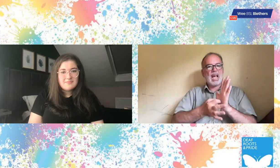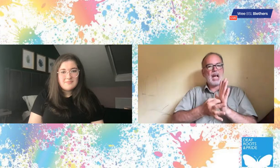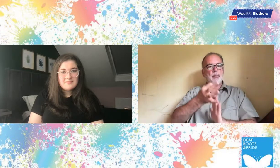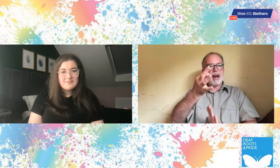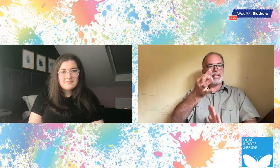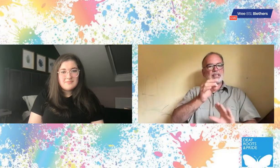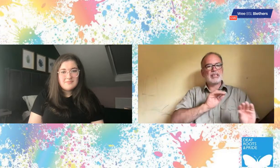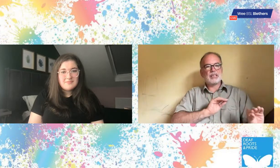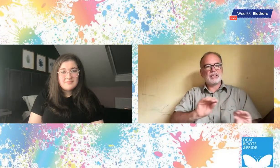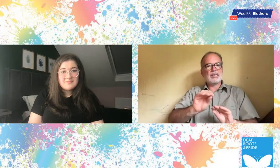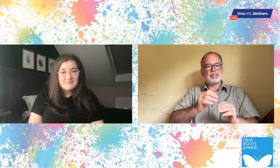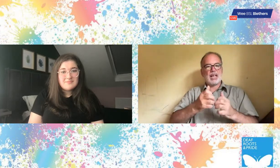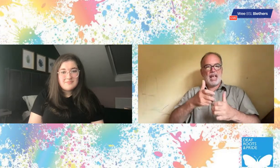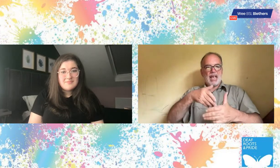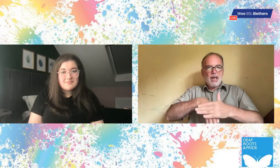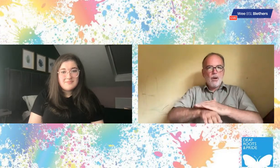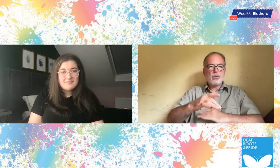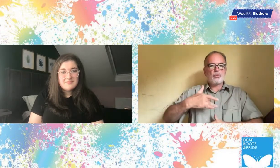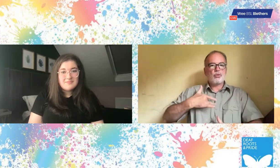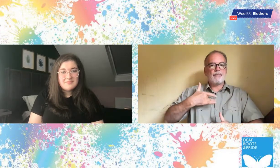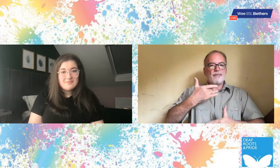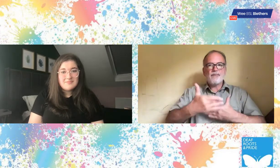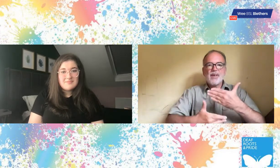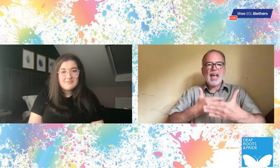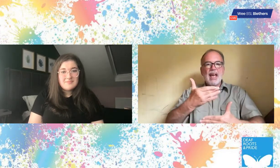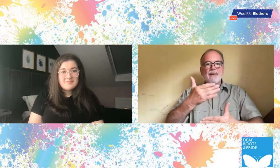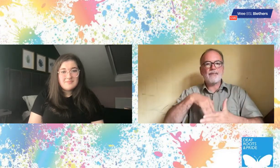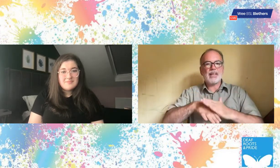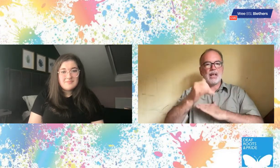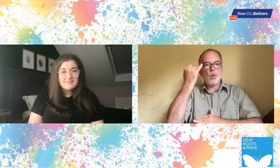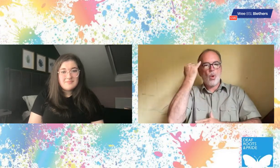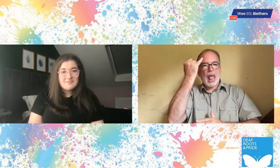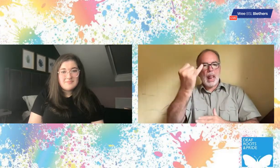that the breeding is protected. You have to improve,